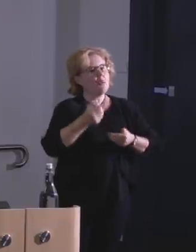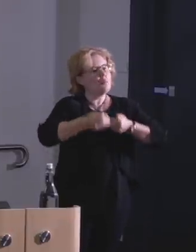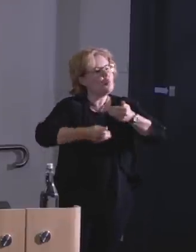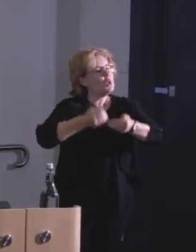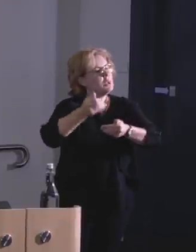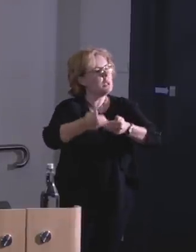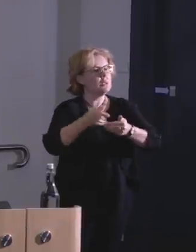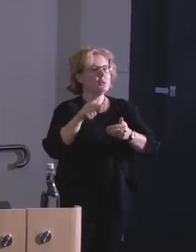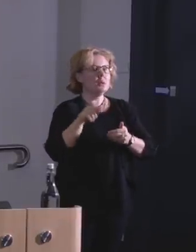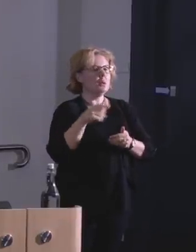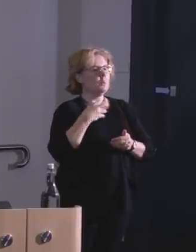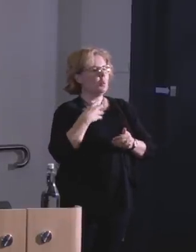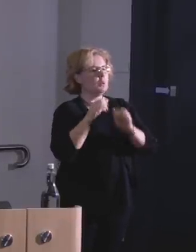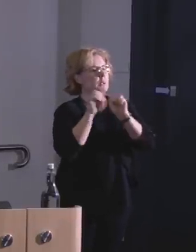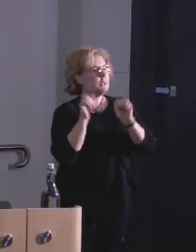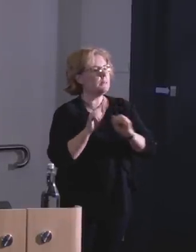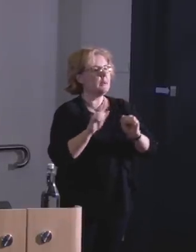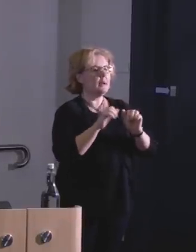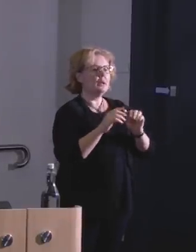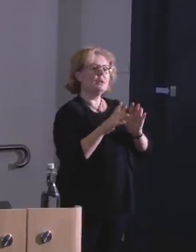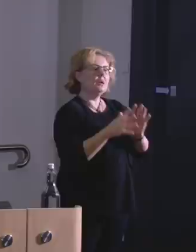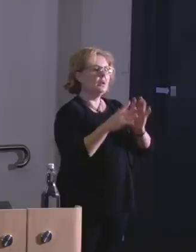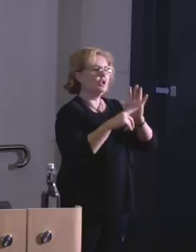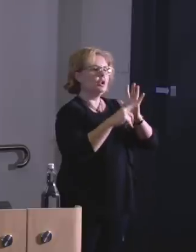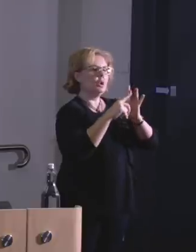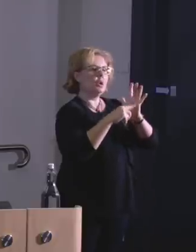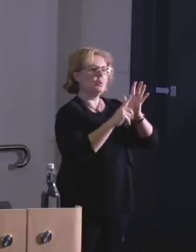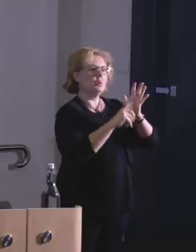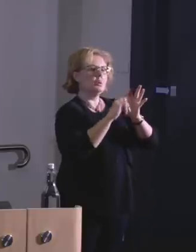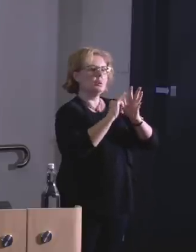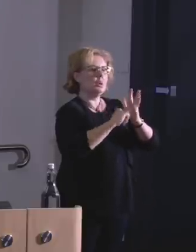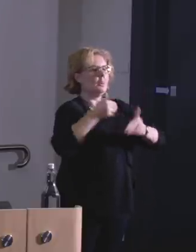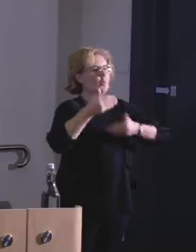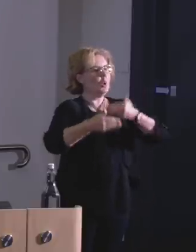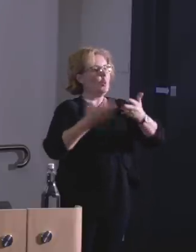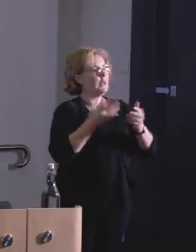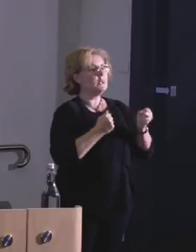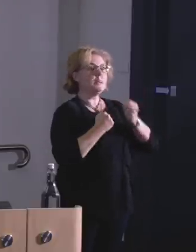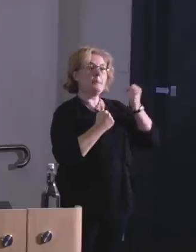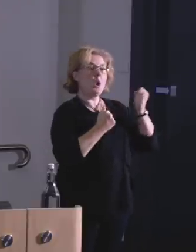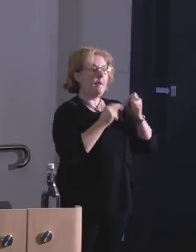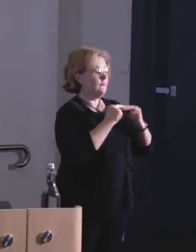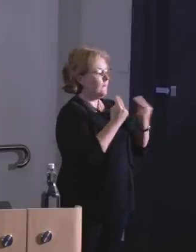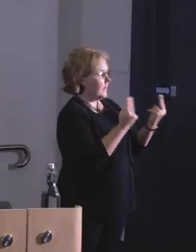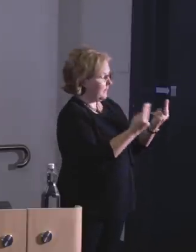which Samoan families can decide on their title holders.